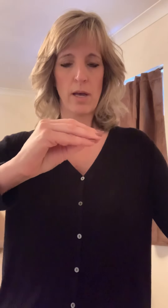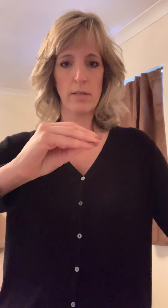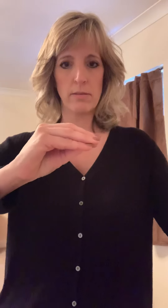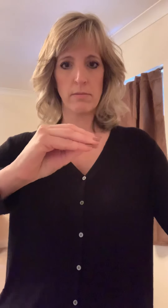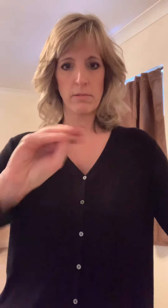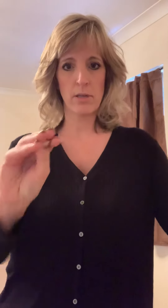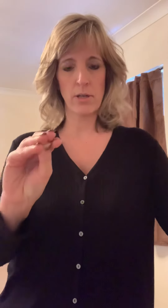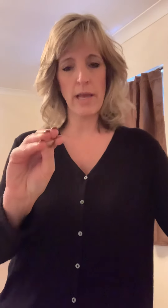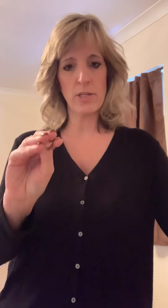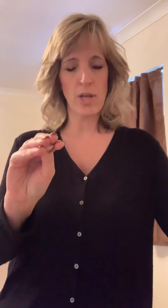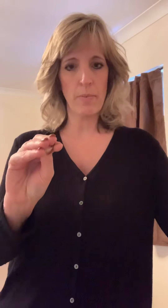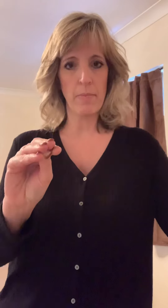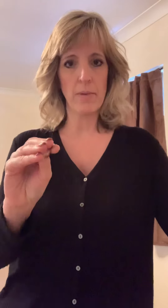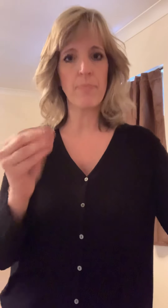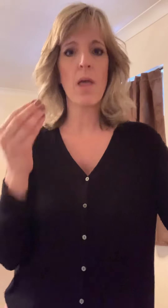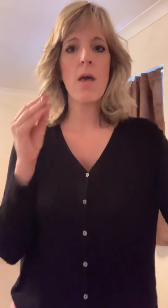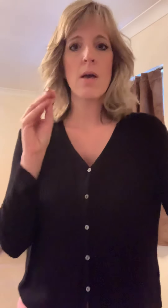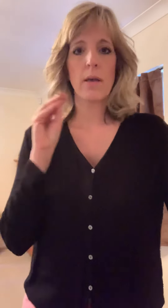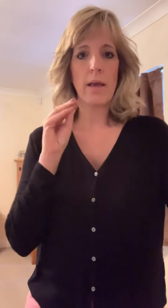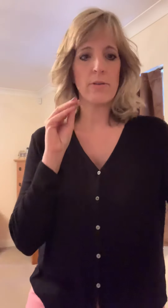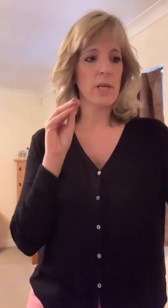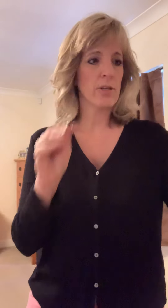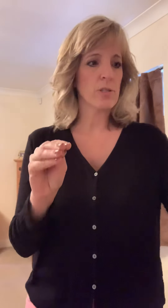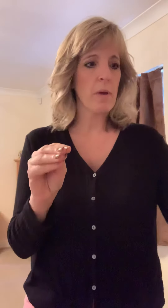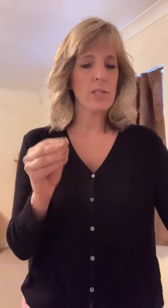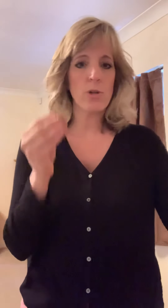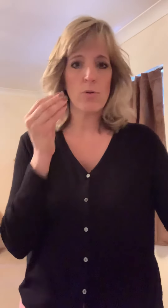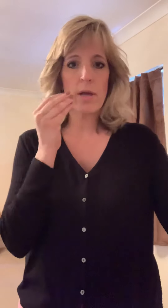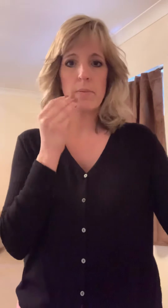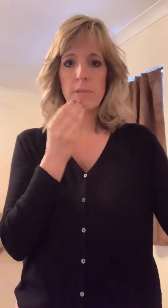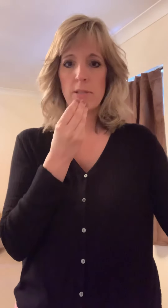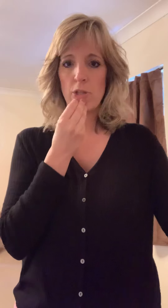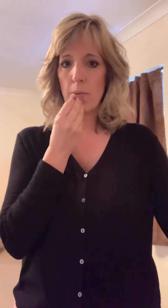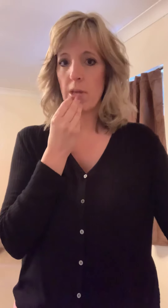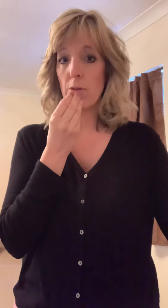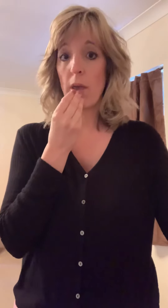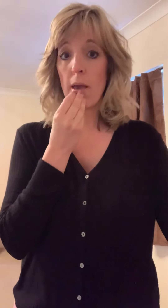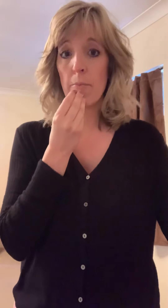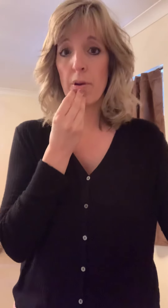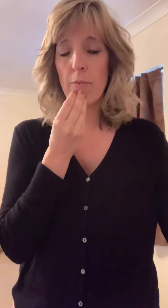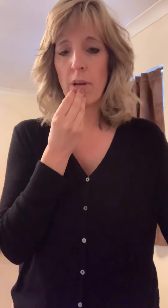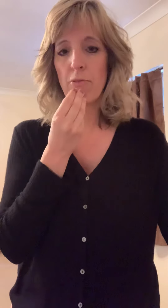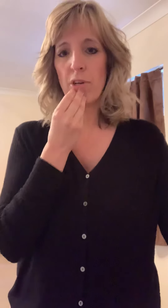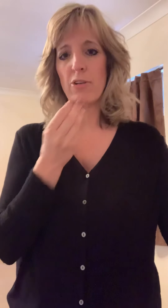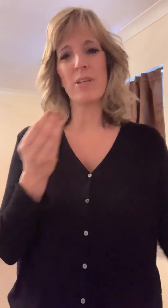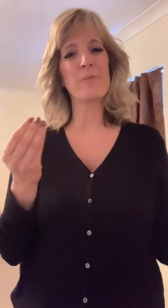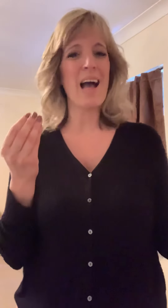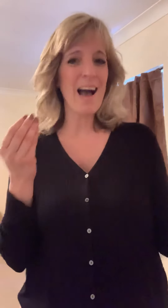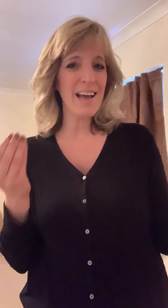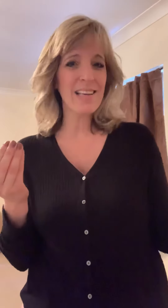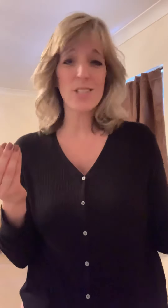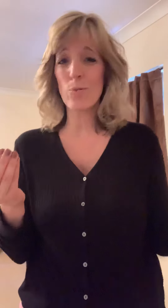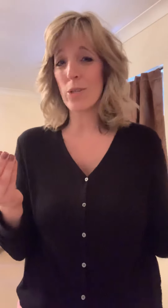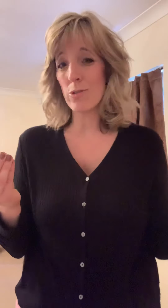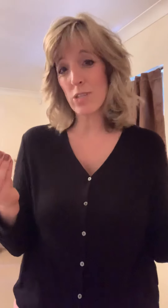sign, or hand shape, I mean. Okay, you take your smashed O hand shape and you can put it right in front of your lips. I don't